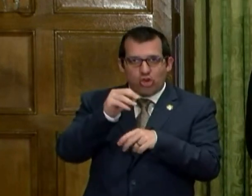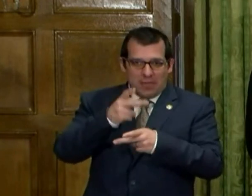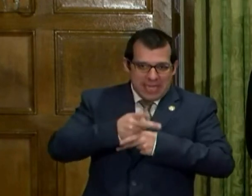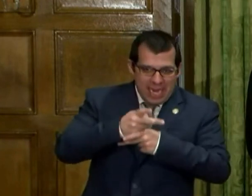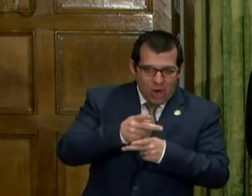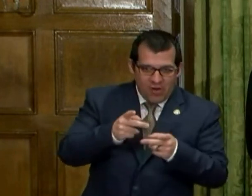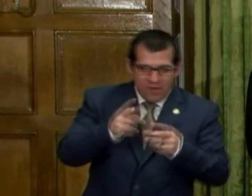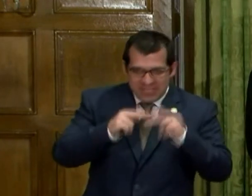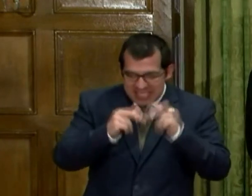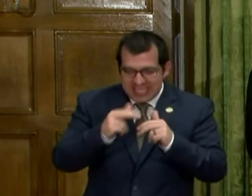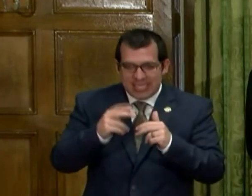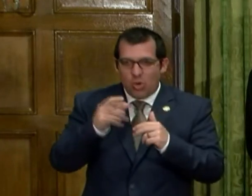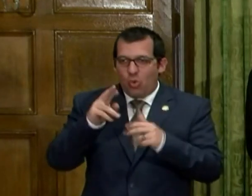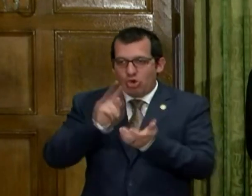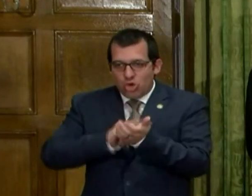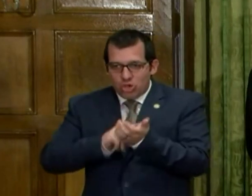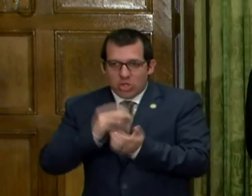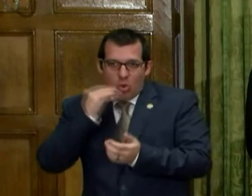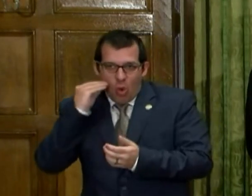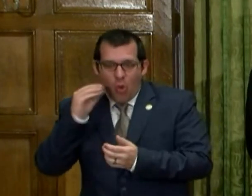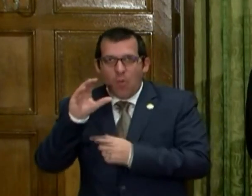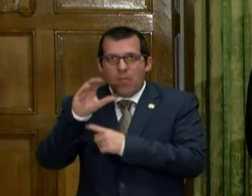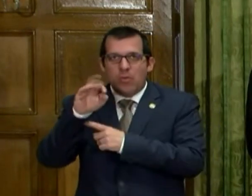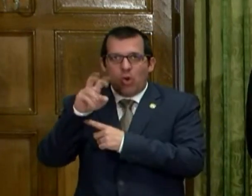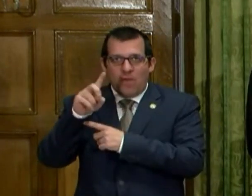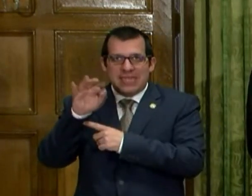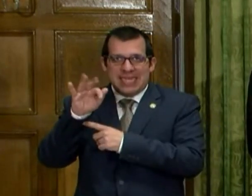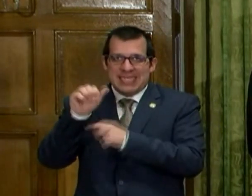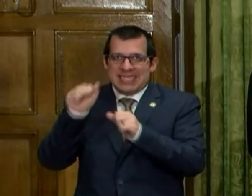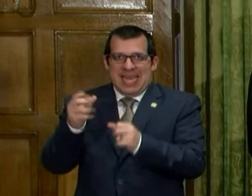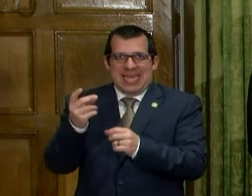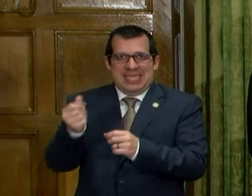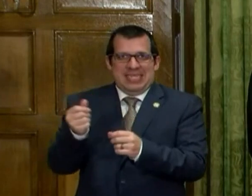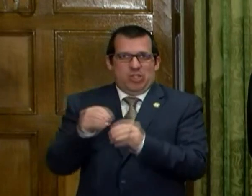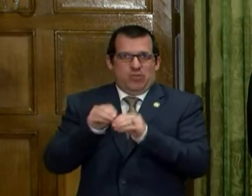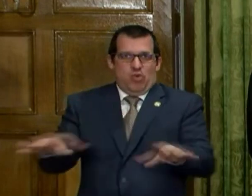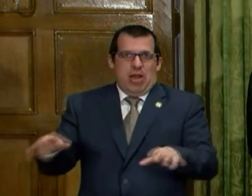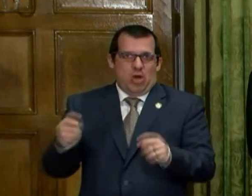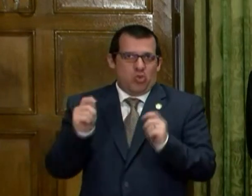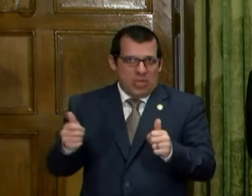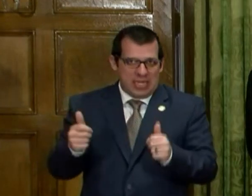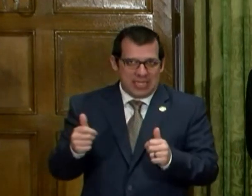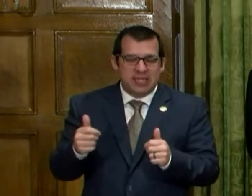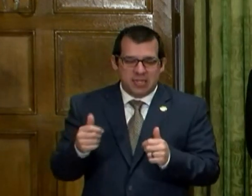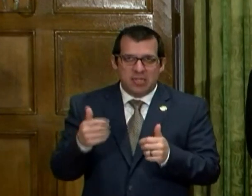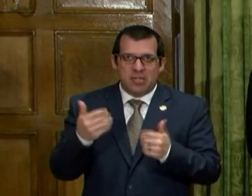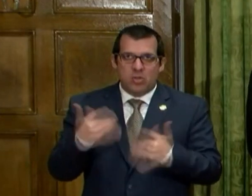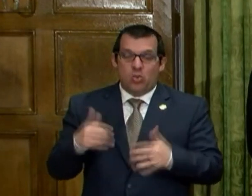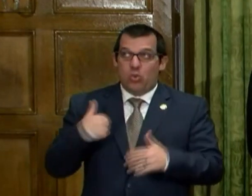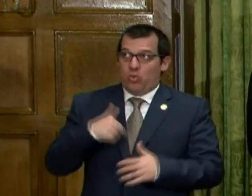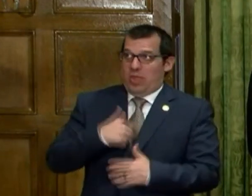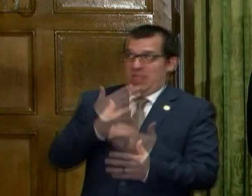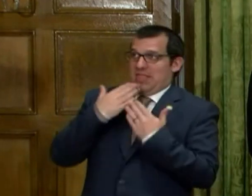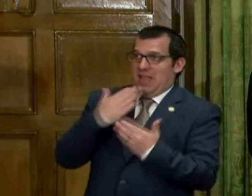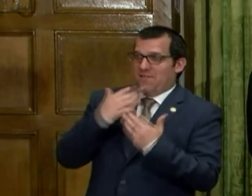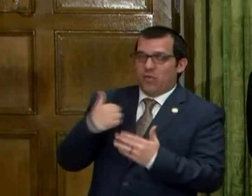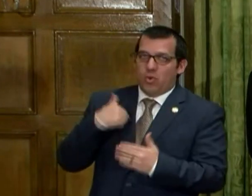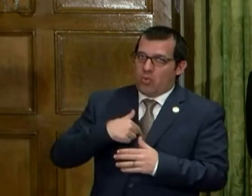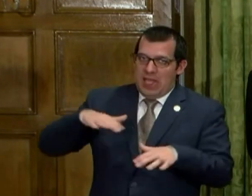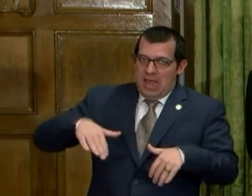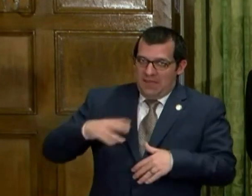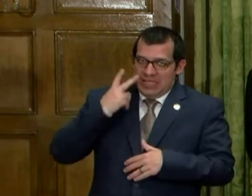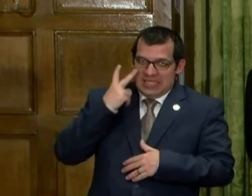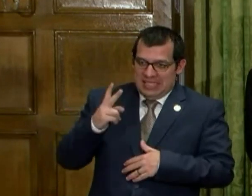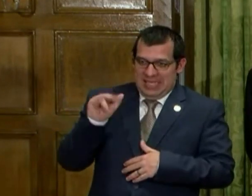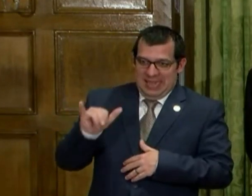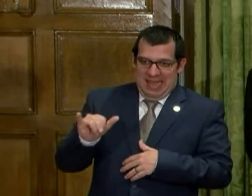places where COVID-19 is known to spread quickly, and we're very happy that we've not seen that kind of explosive